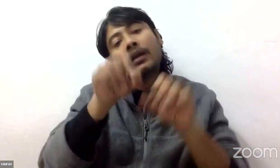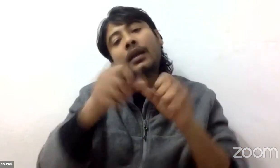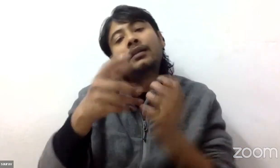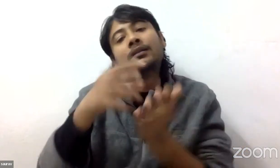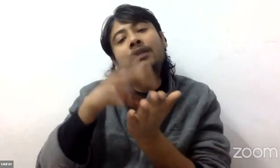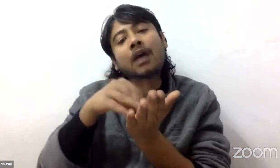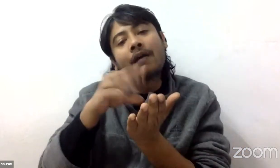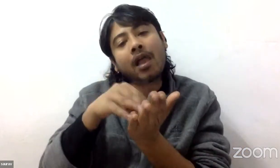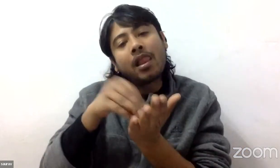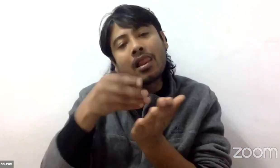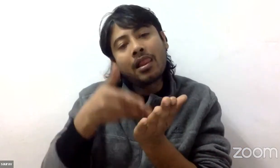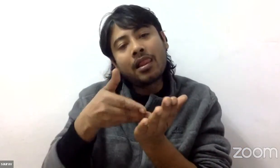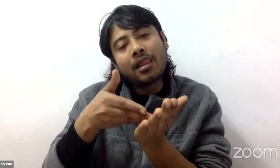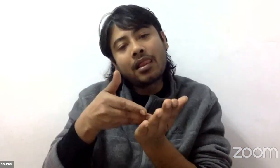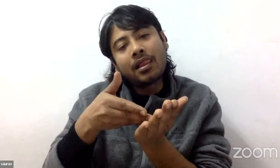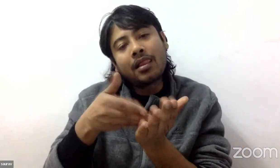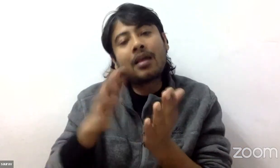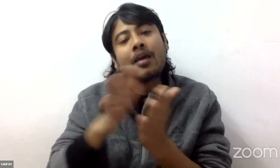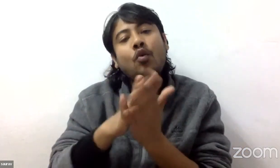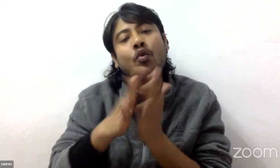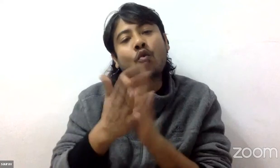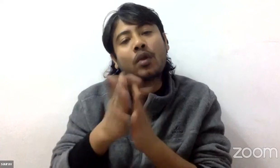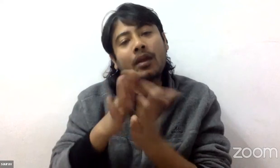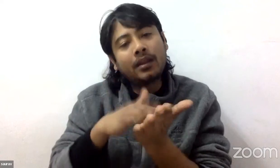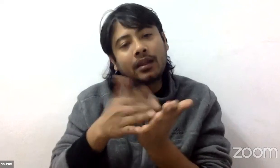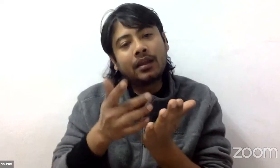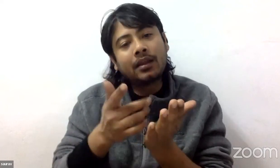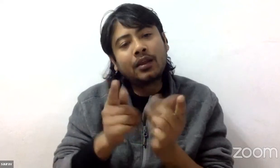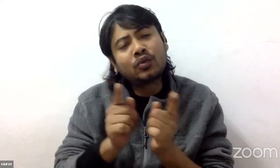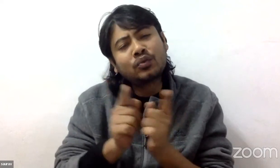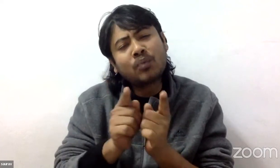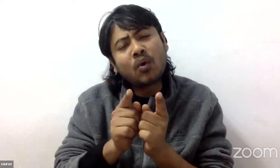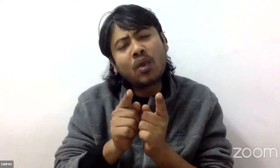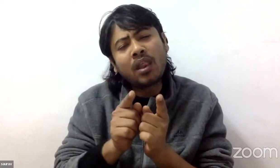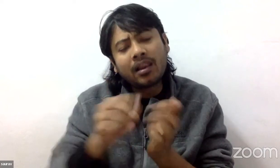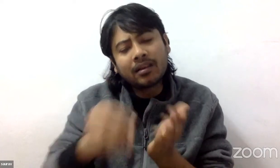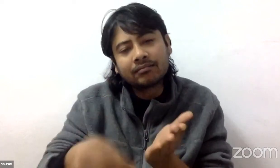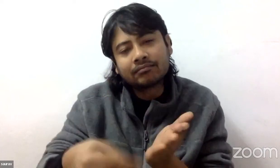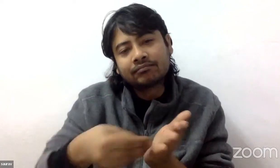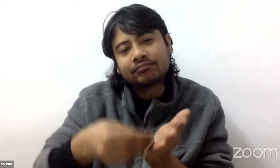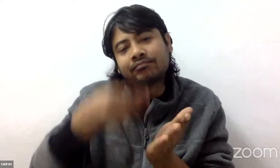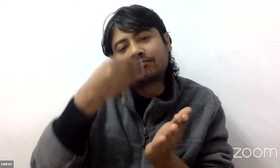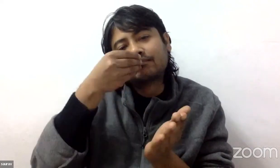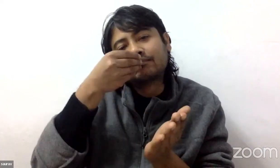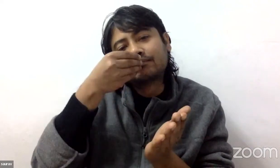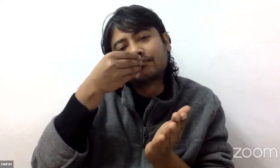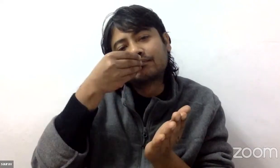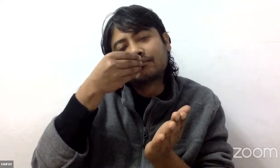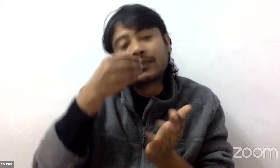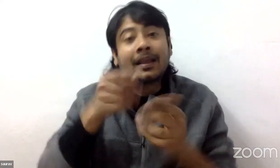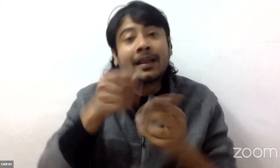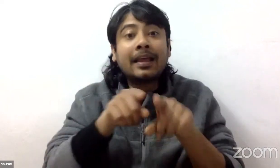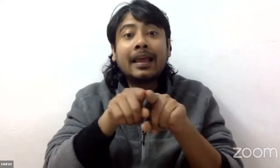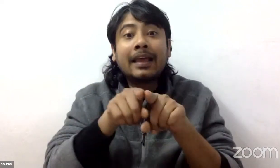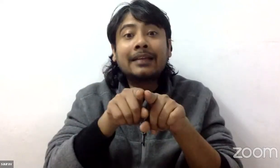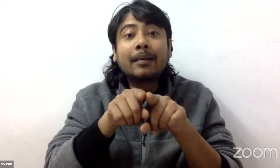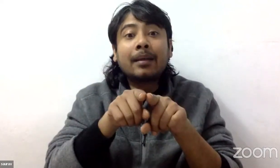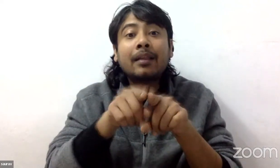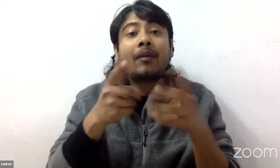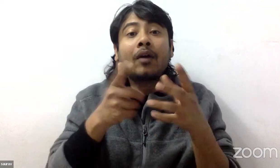You don't have to eat entire breakfast. Suppose it's fast breaking time is say from morning 6 to 6:30 and your breakfast is not prepared, right?